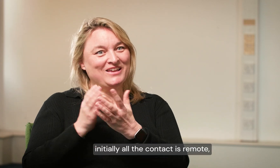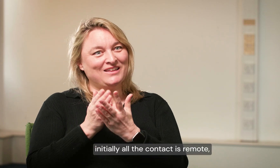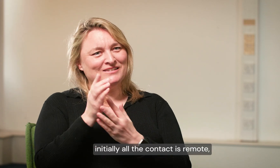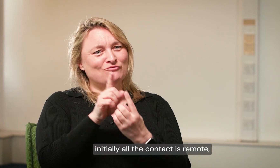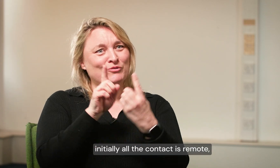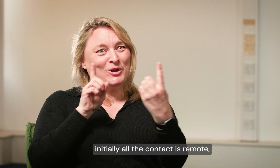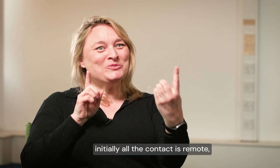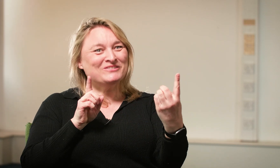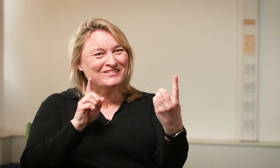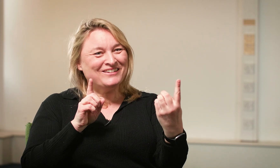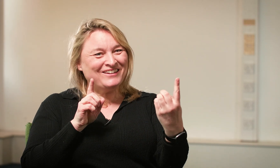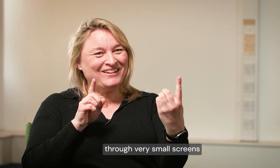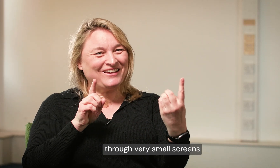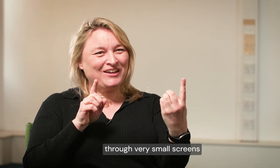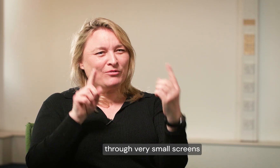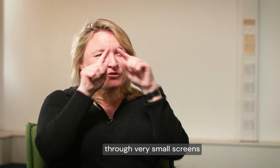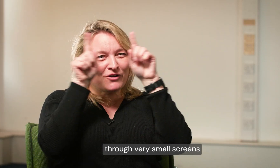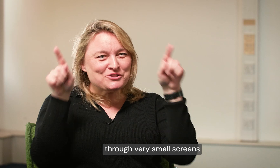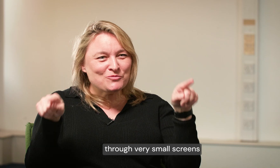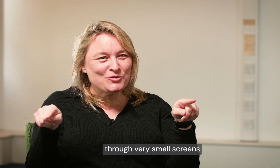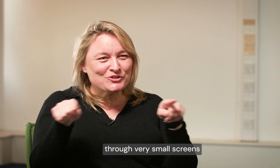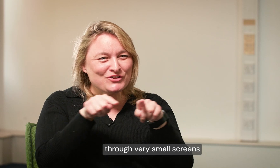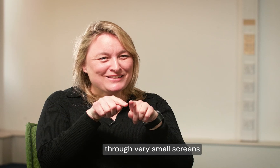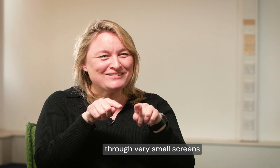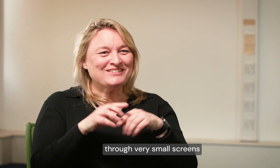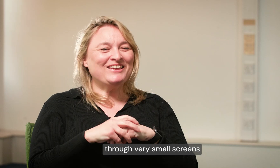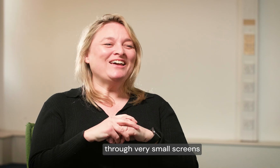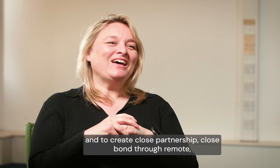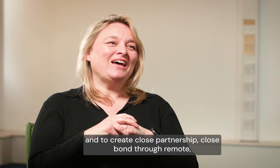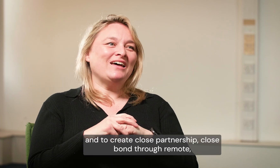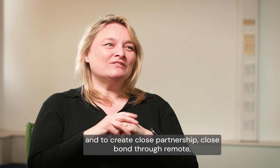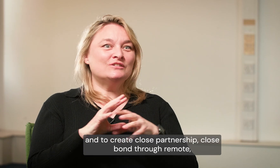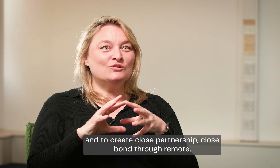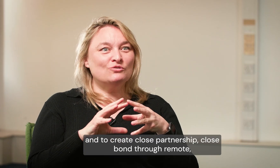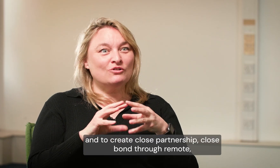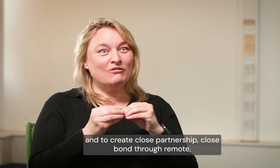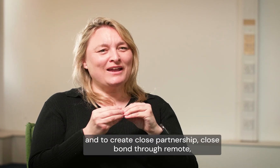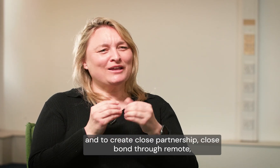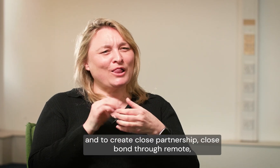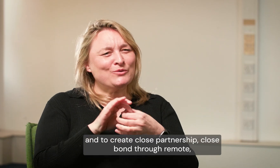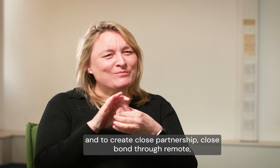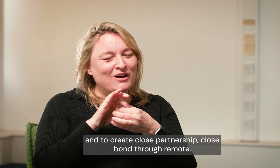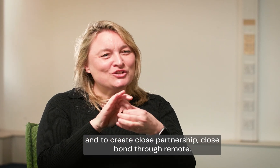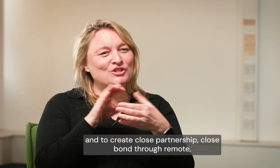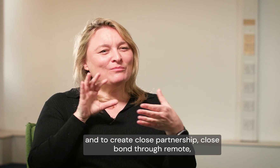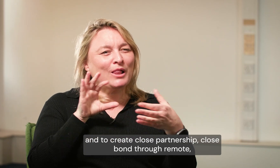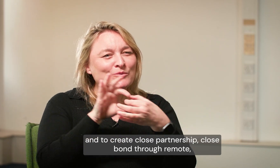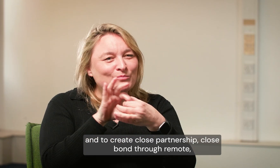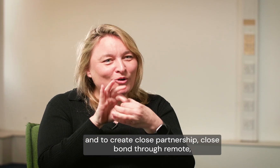contact is remote through very small screens, and to create close partnership, close